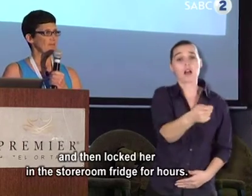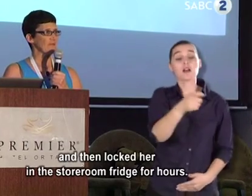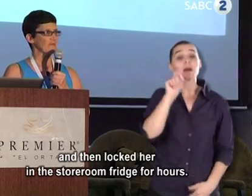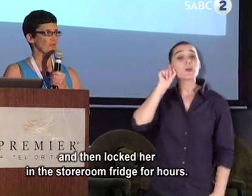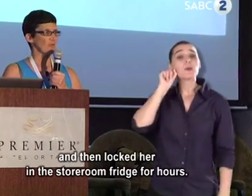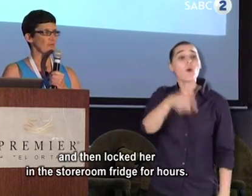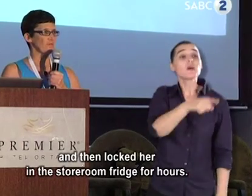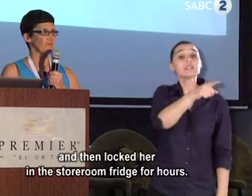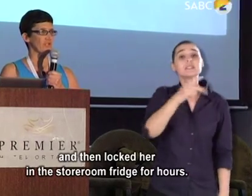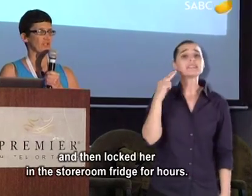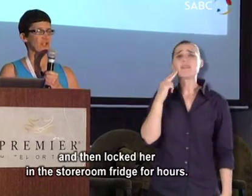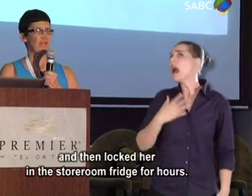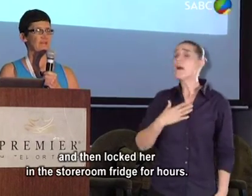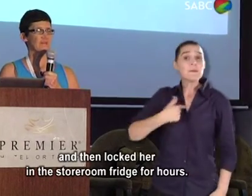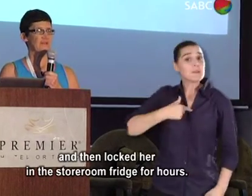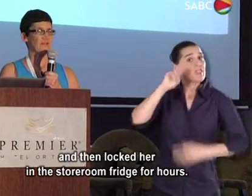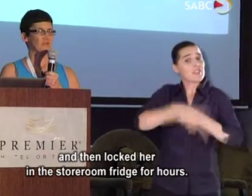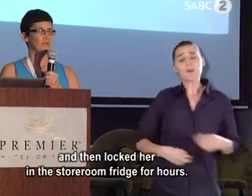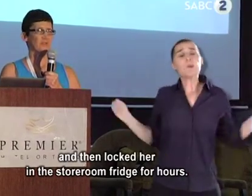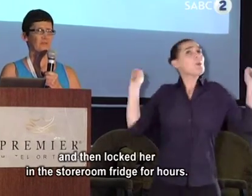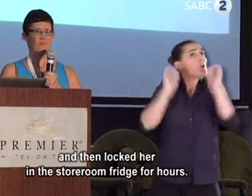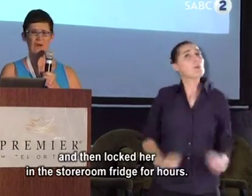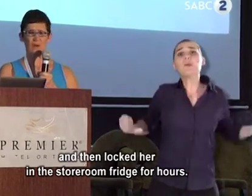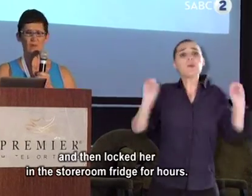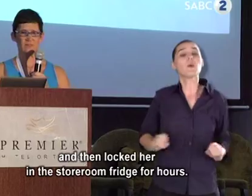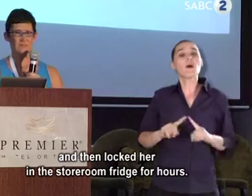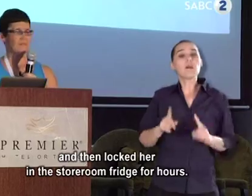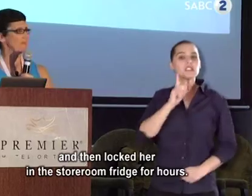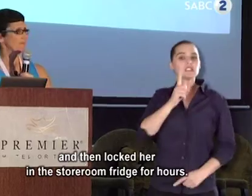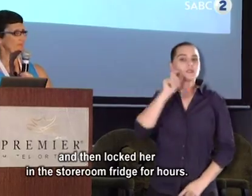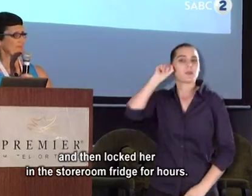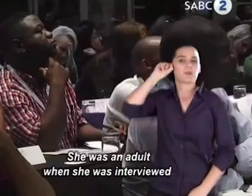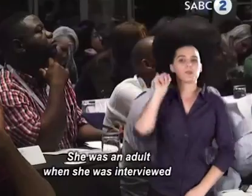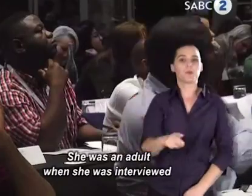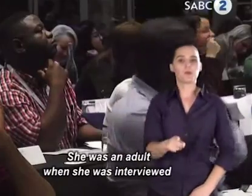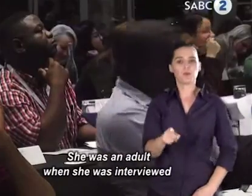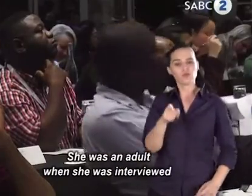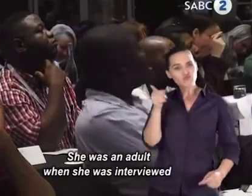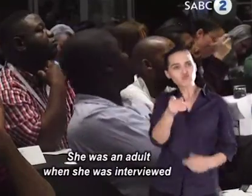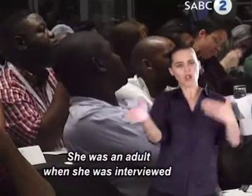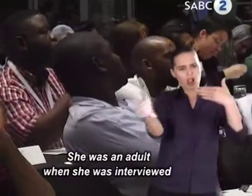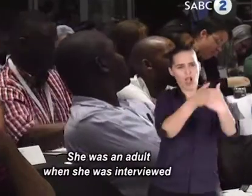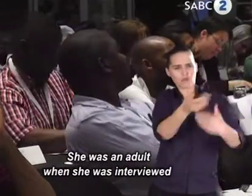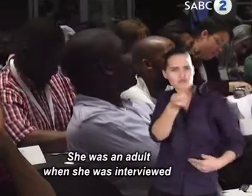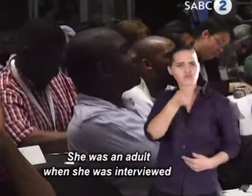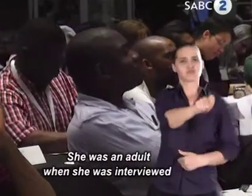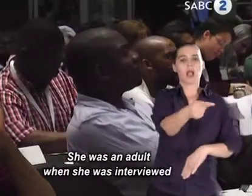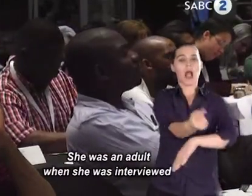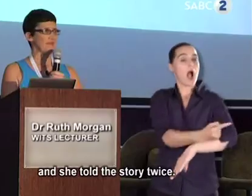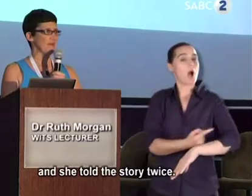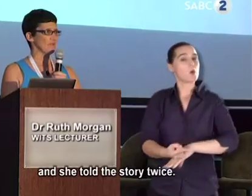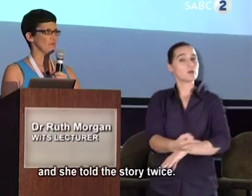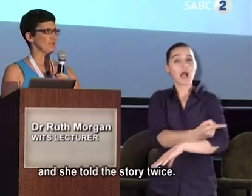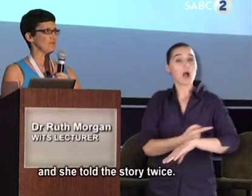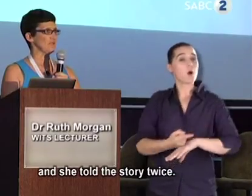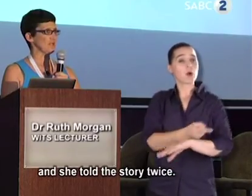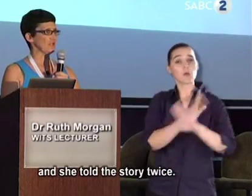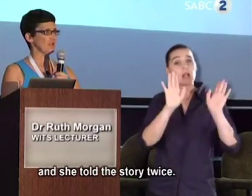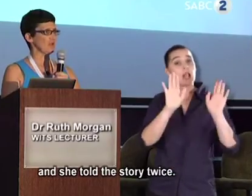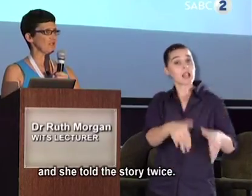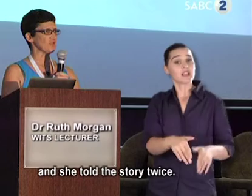a big storeroom fridge, and at the school for hours. She actually was an adult by the time she